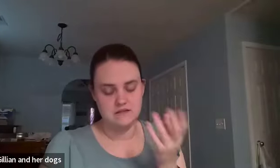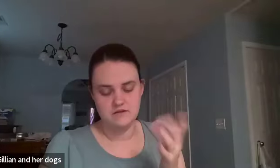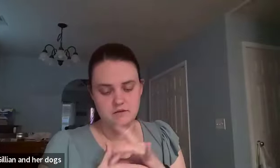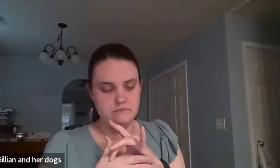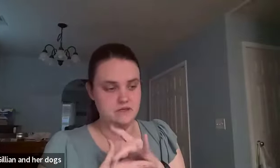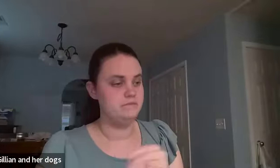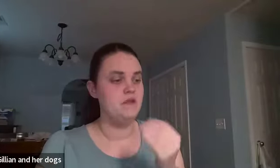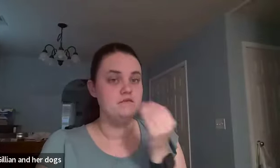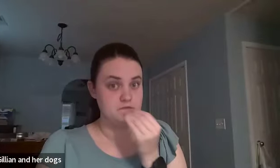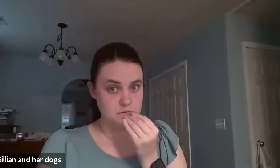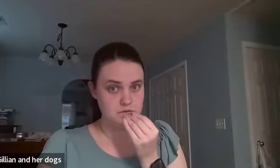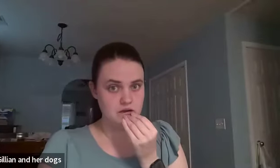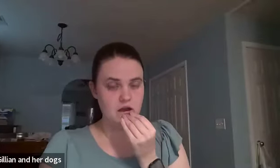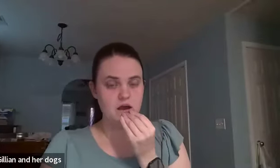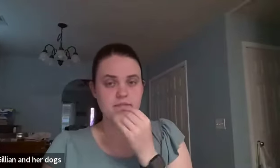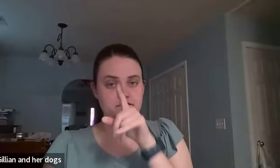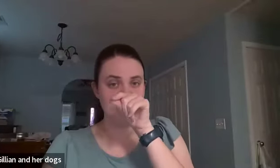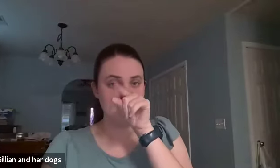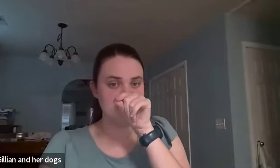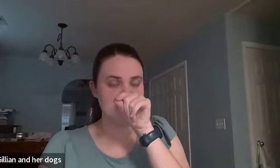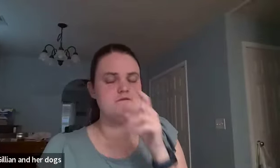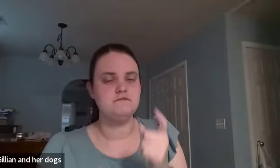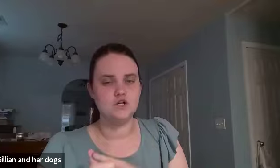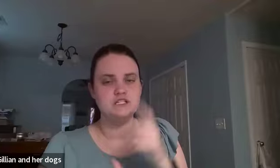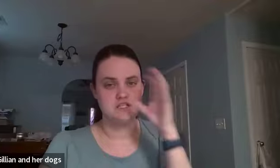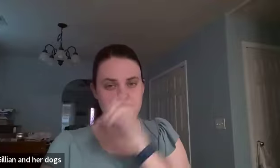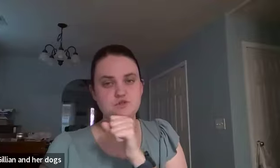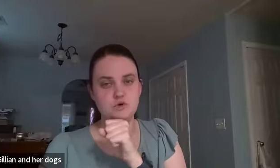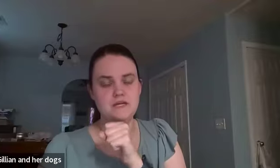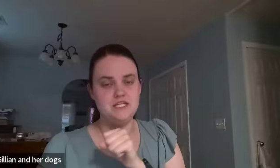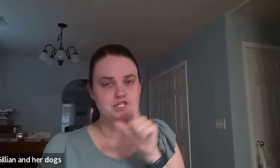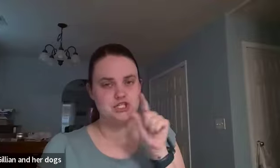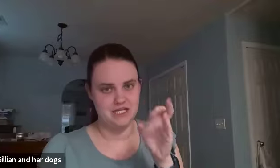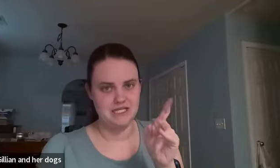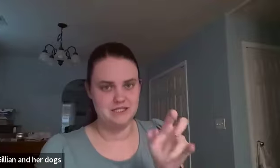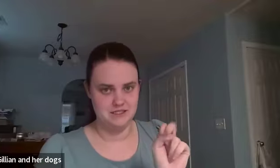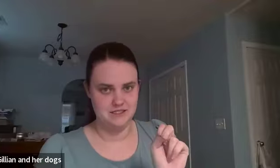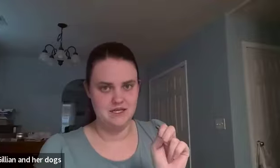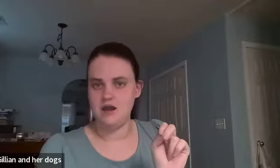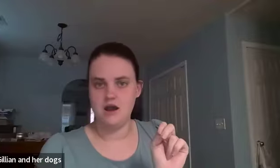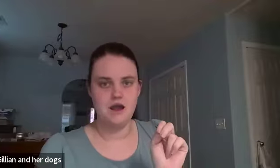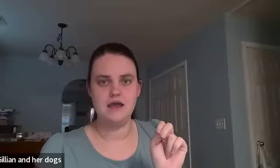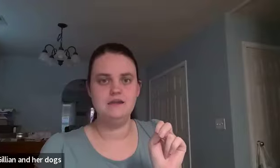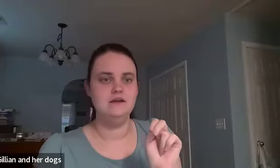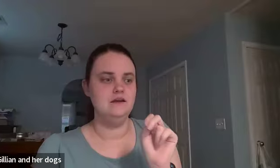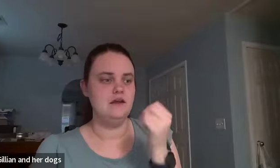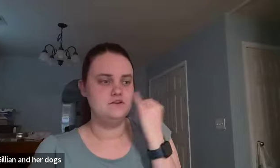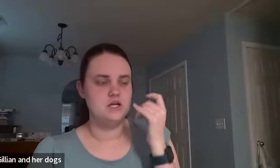I love how I went meat. Food, if you do this, the first assumption will be chicken, not if you're talking